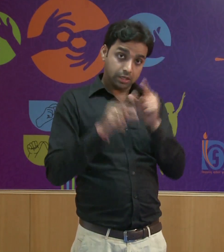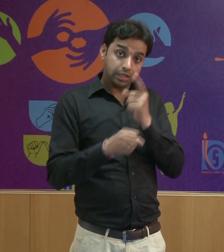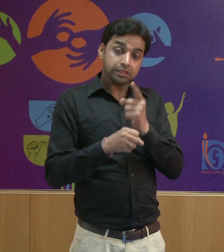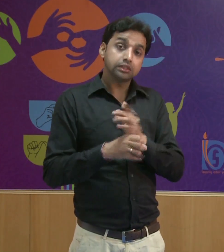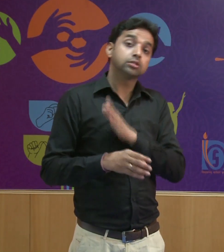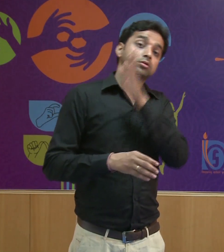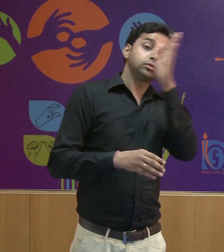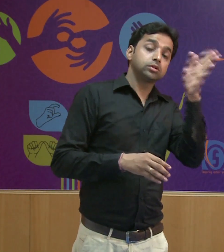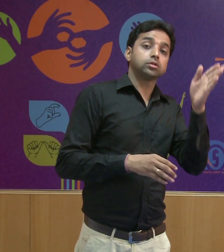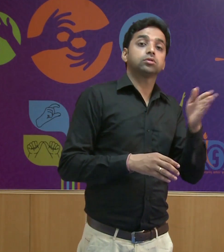Bodhidharma,